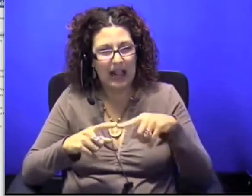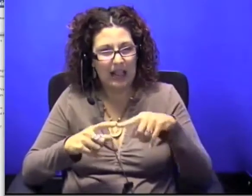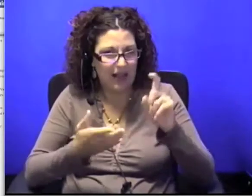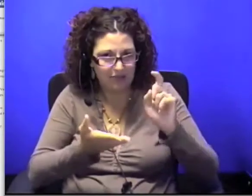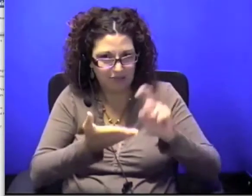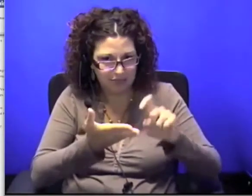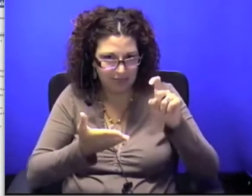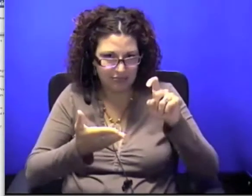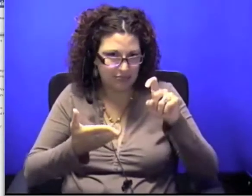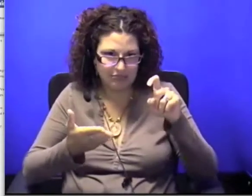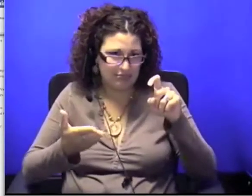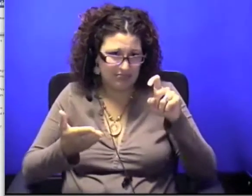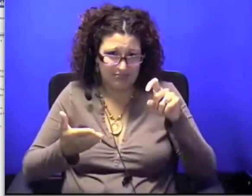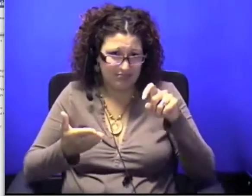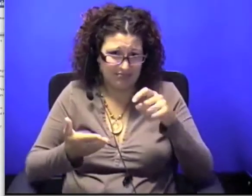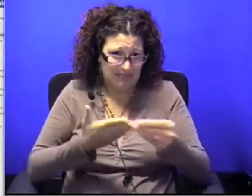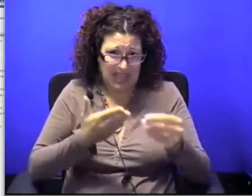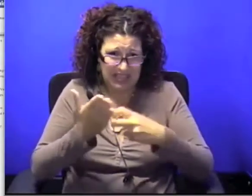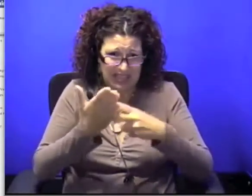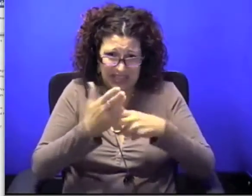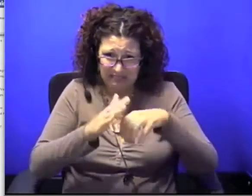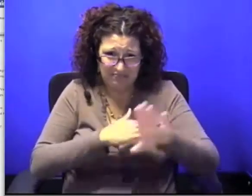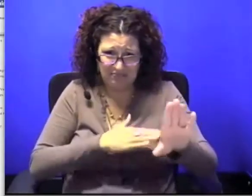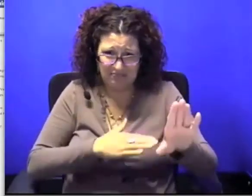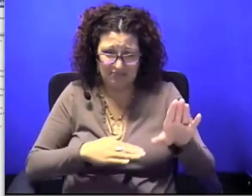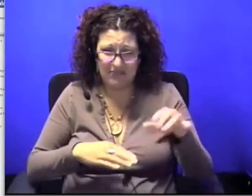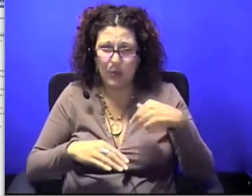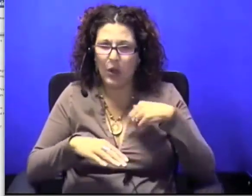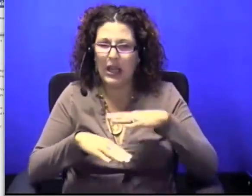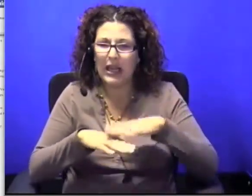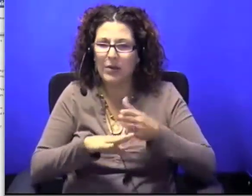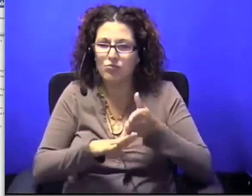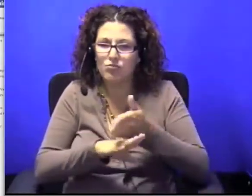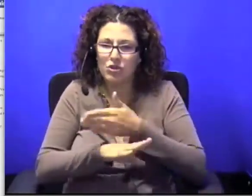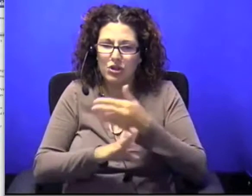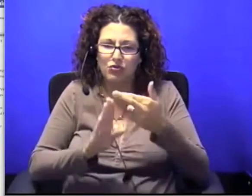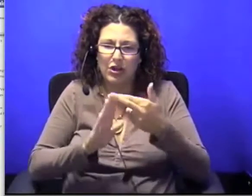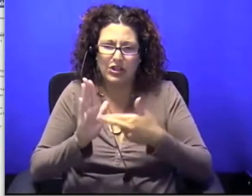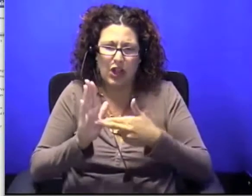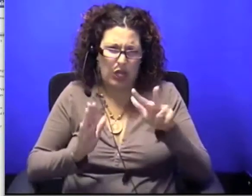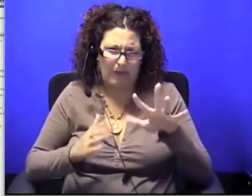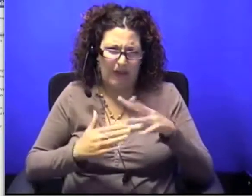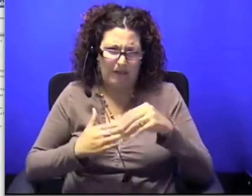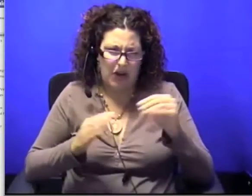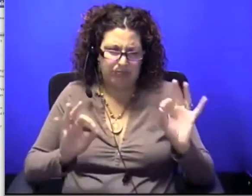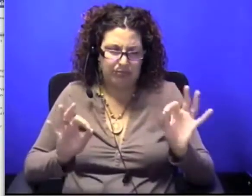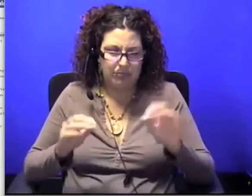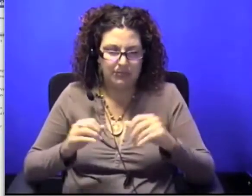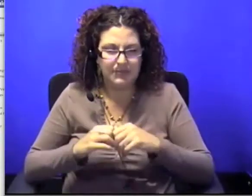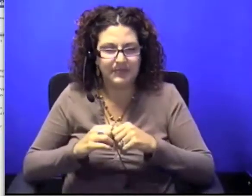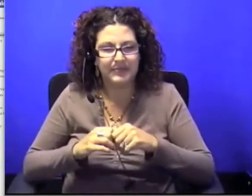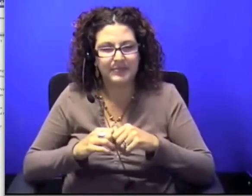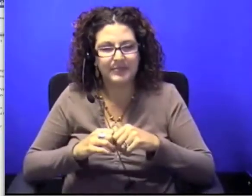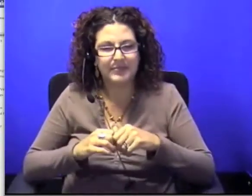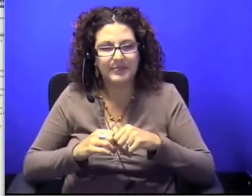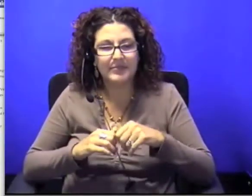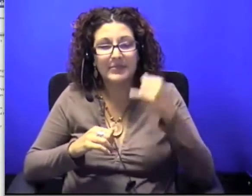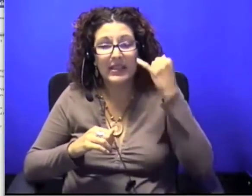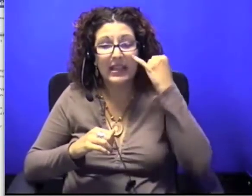book yourself a ticket in. And we're in pre-registration on that, so it's just $35. It's really inexpensive.